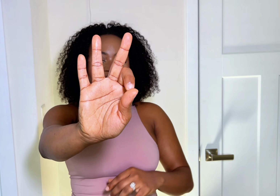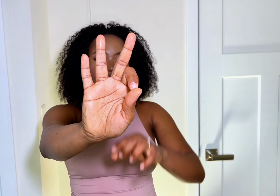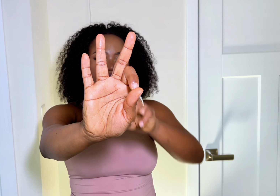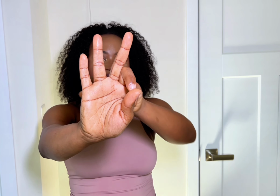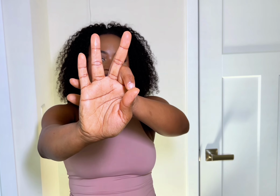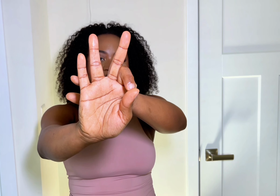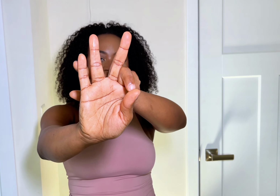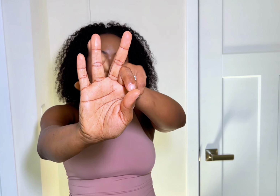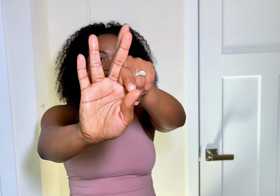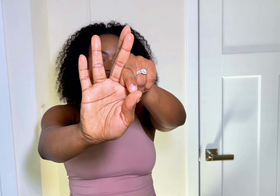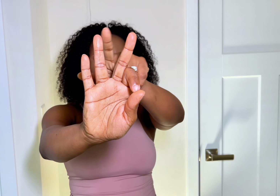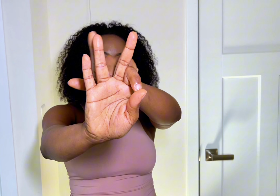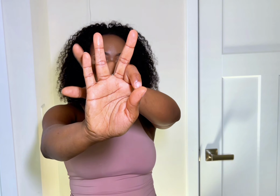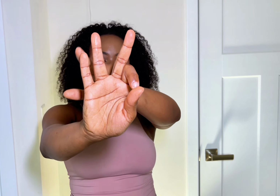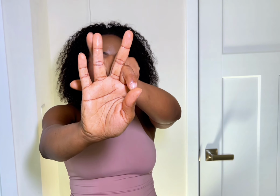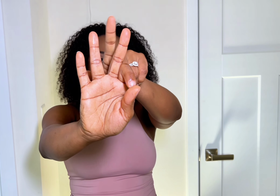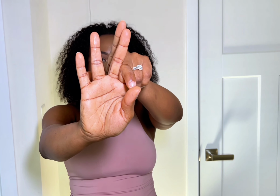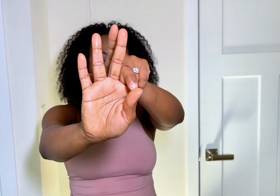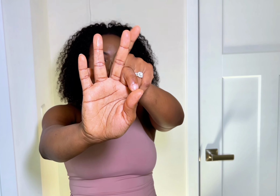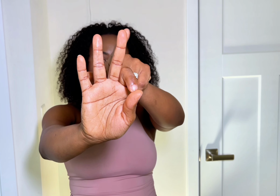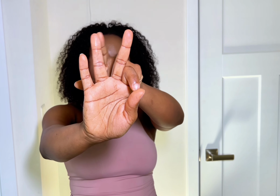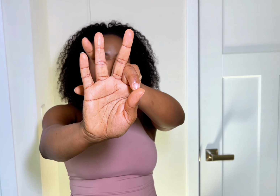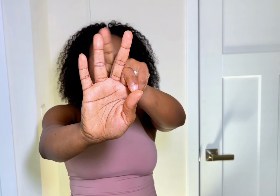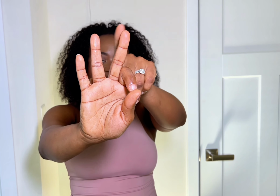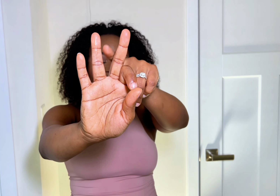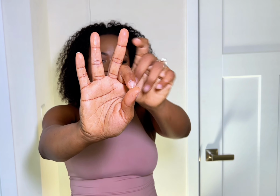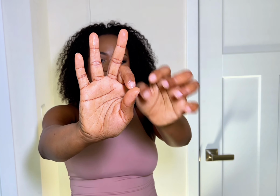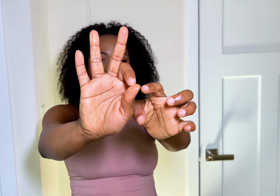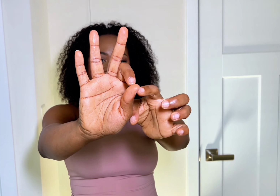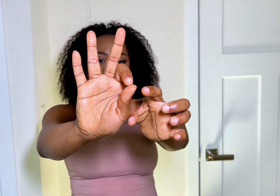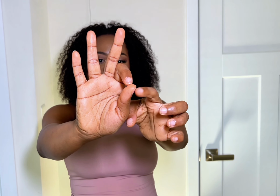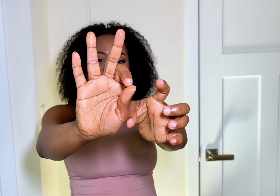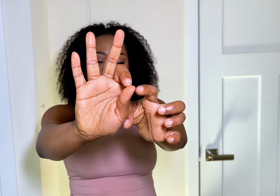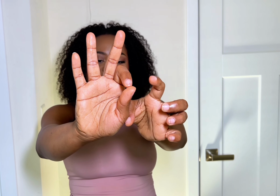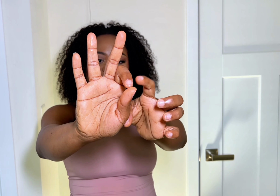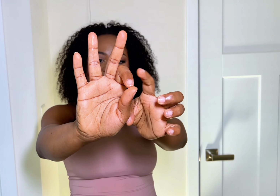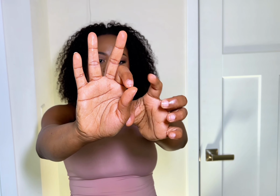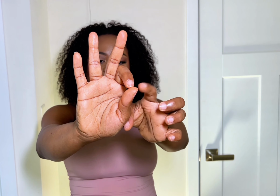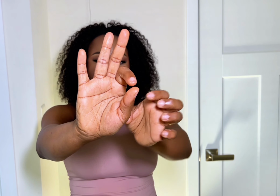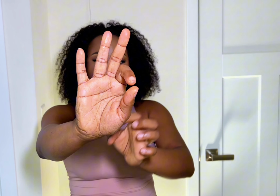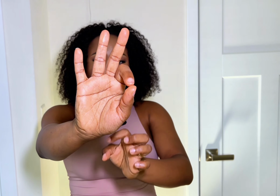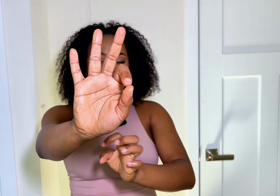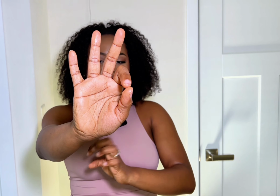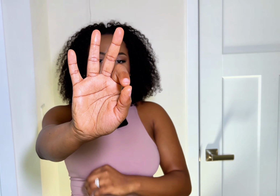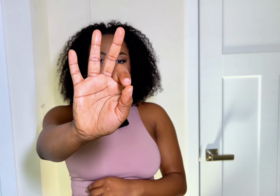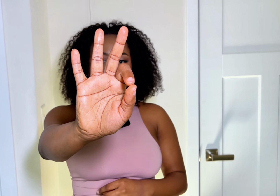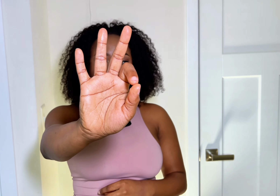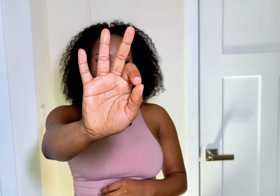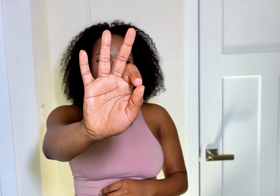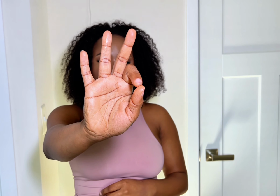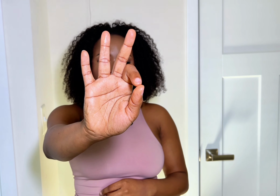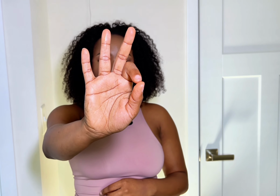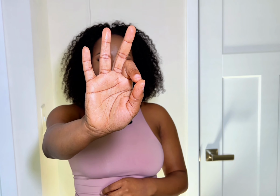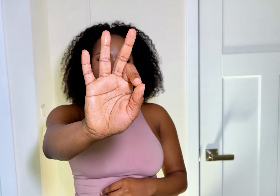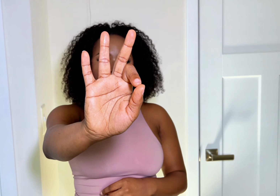much having all your three fingers out like this, F, and your index and thumb, you have them together.